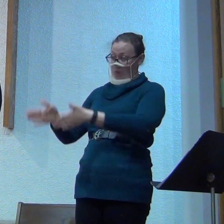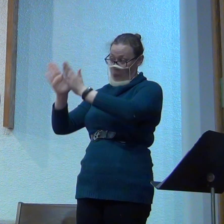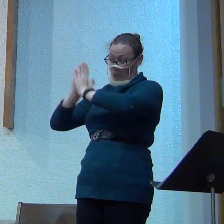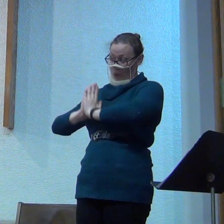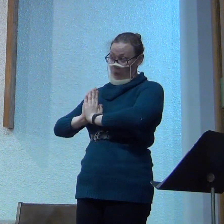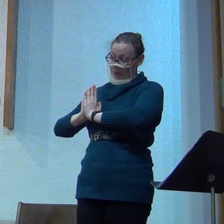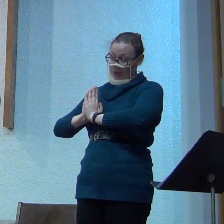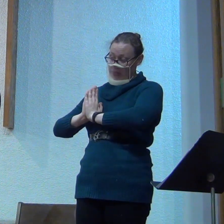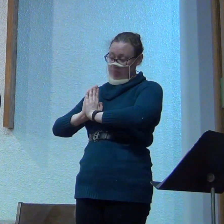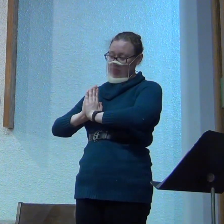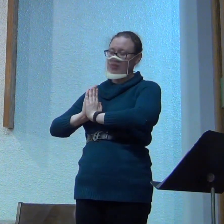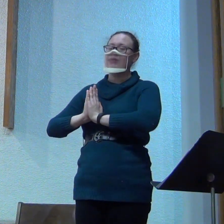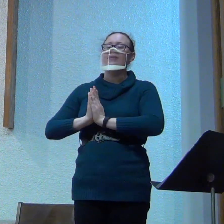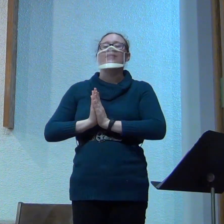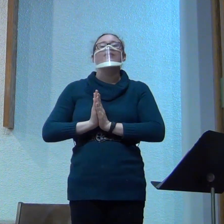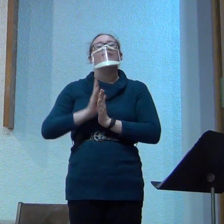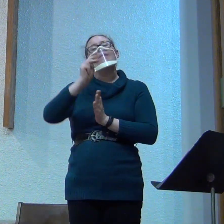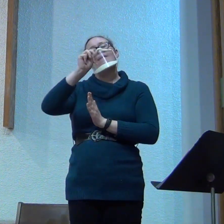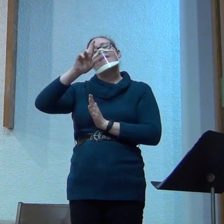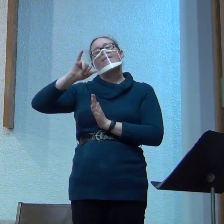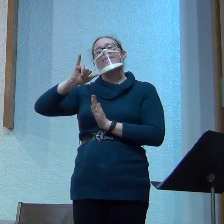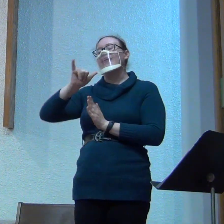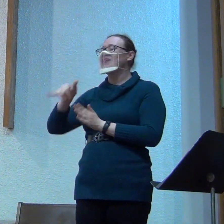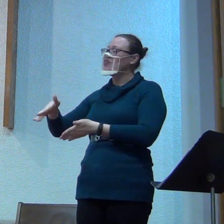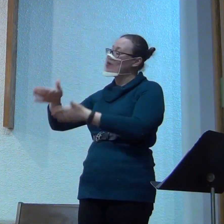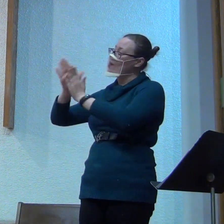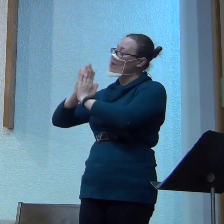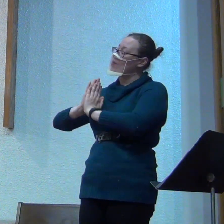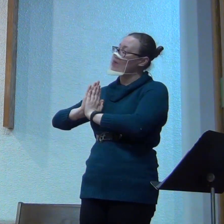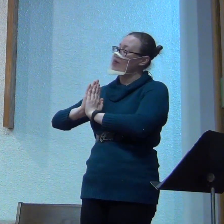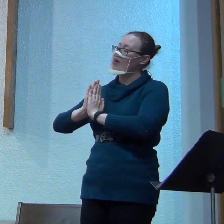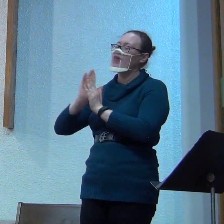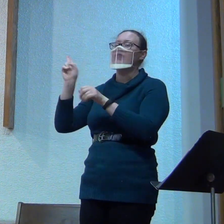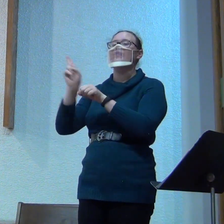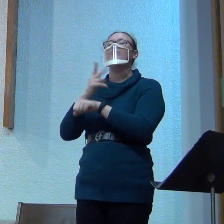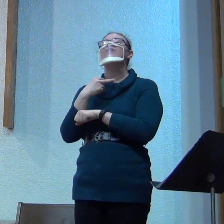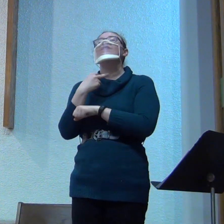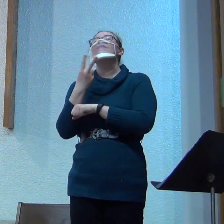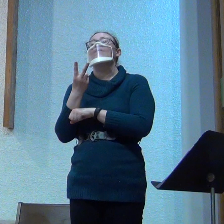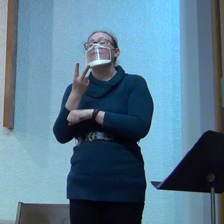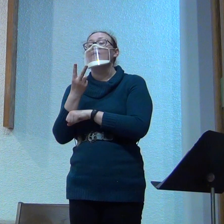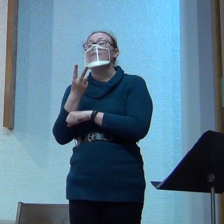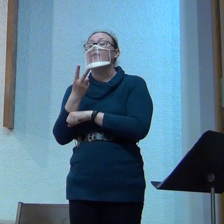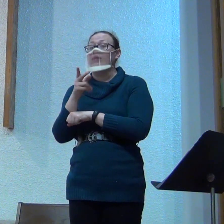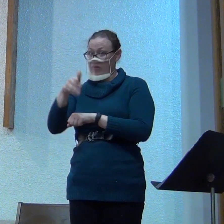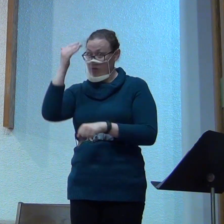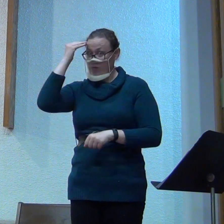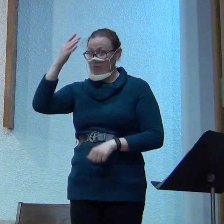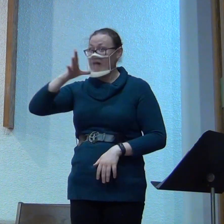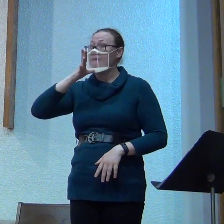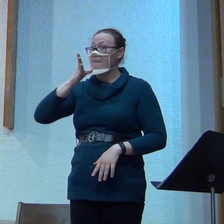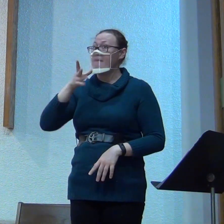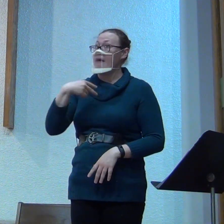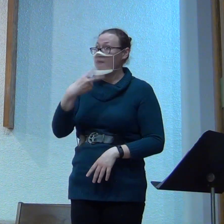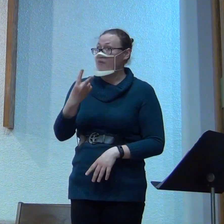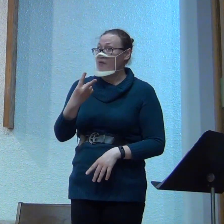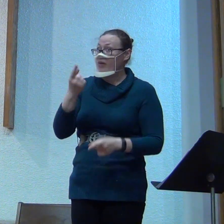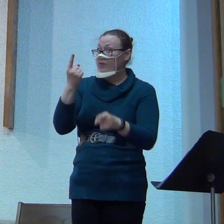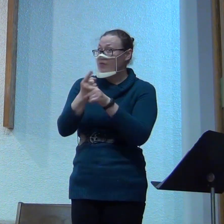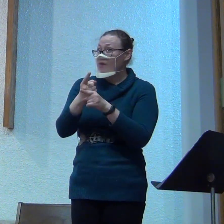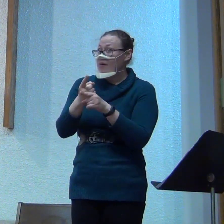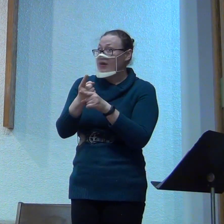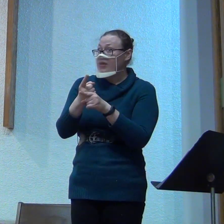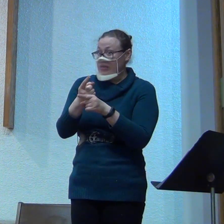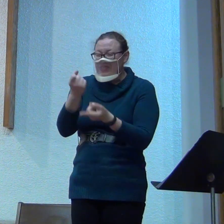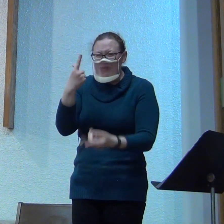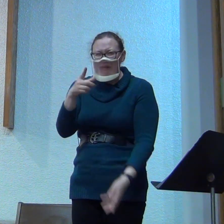request. And so I believe she said them to him in a tone of voice, you know, the voice, the